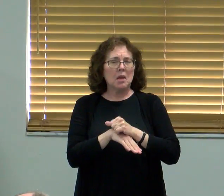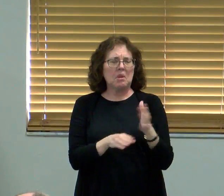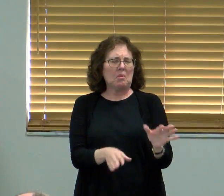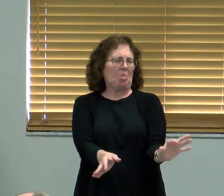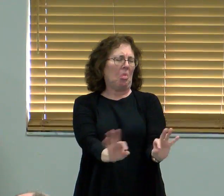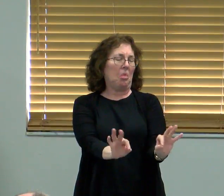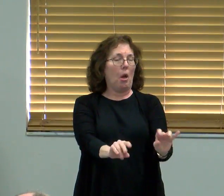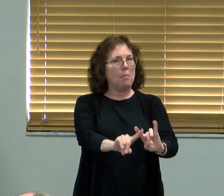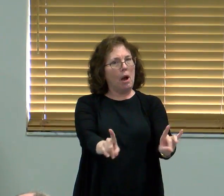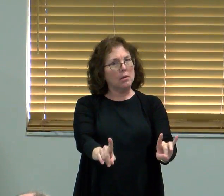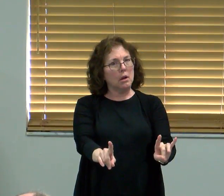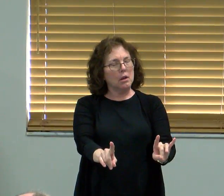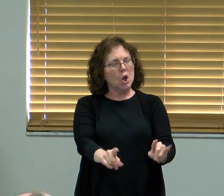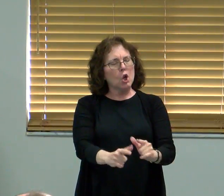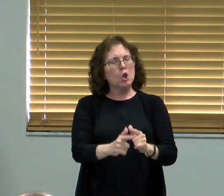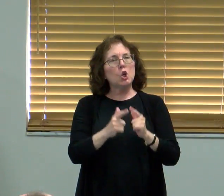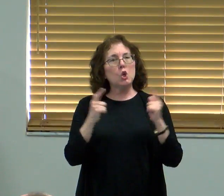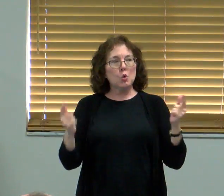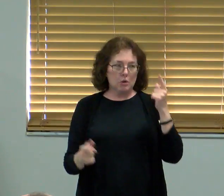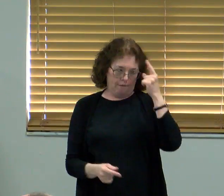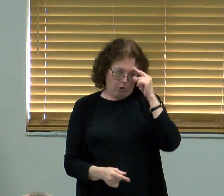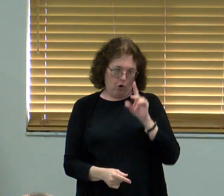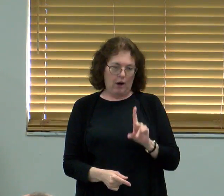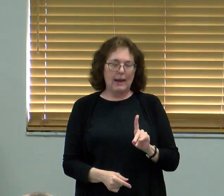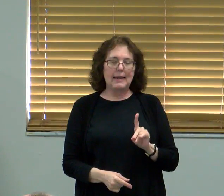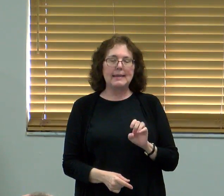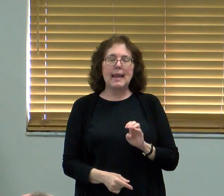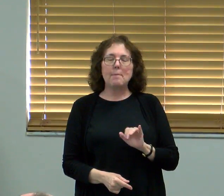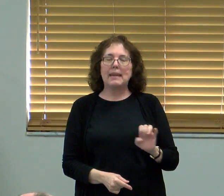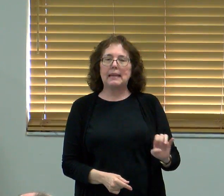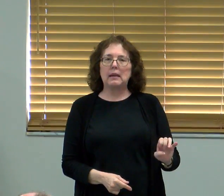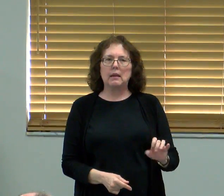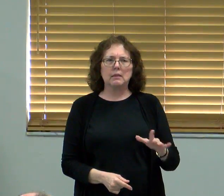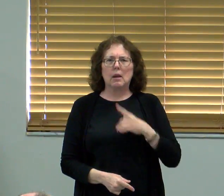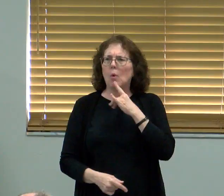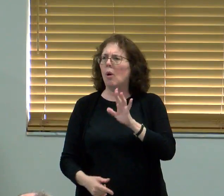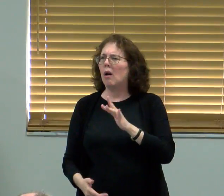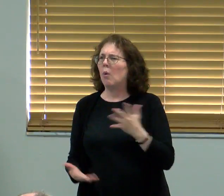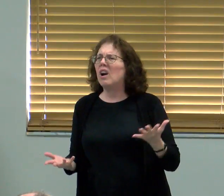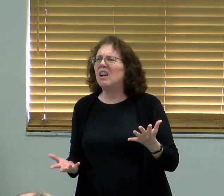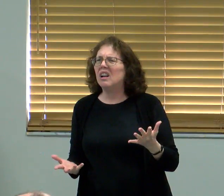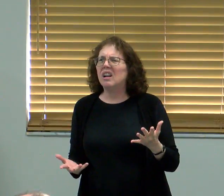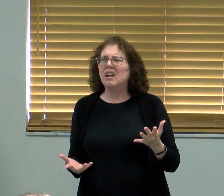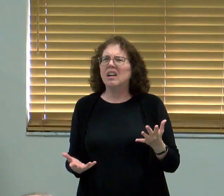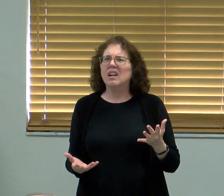little things, but they are huge to Debbie and the rest of us who spend our days saying, huh, what?